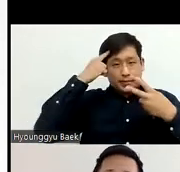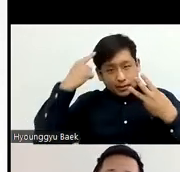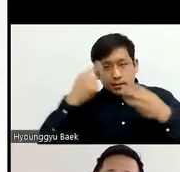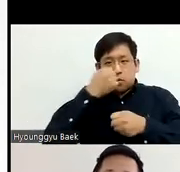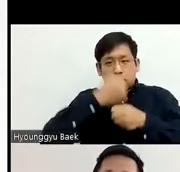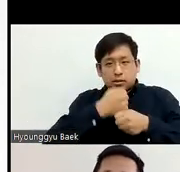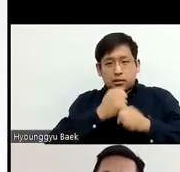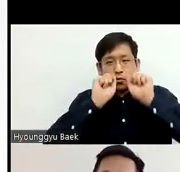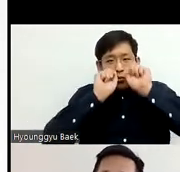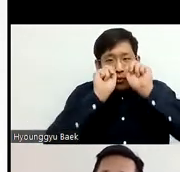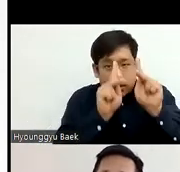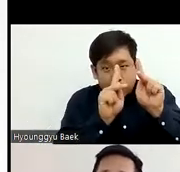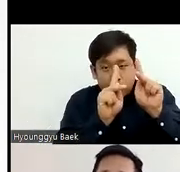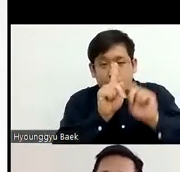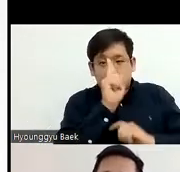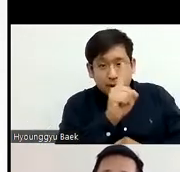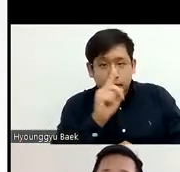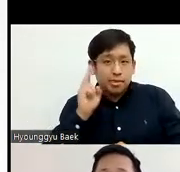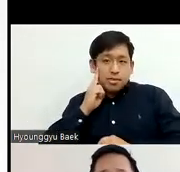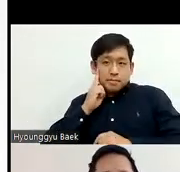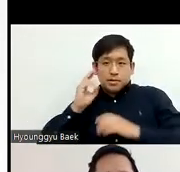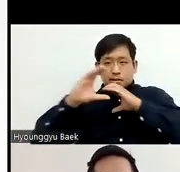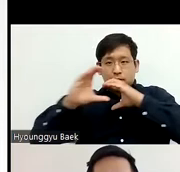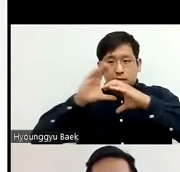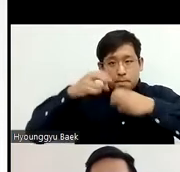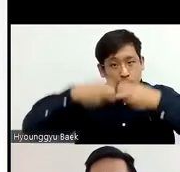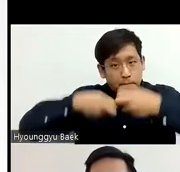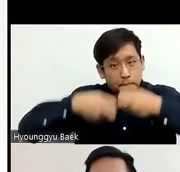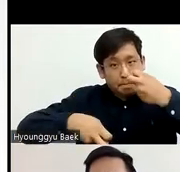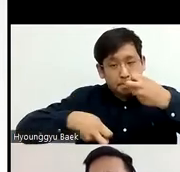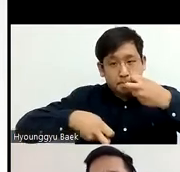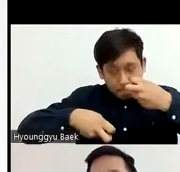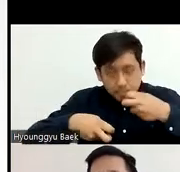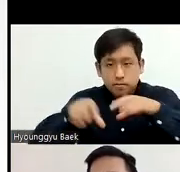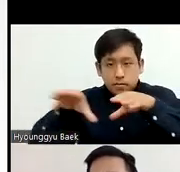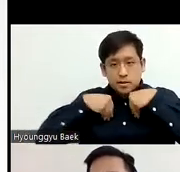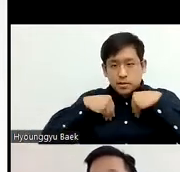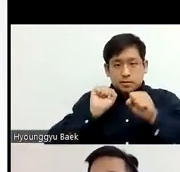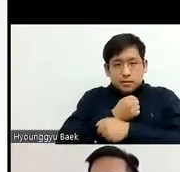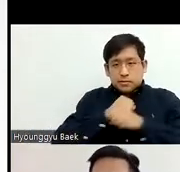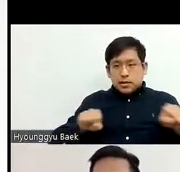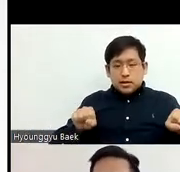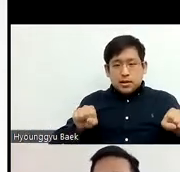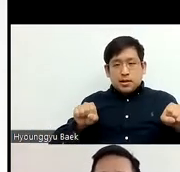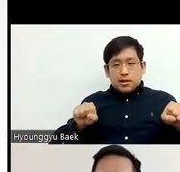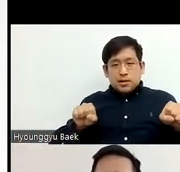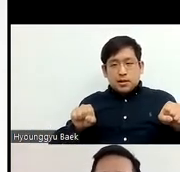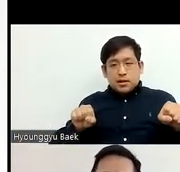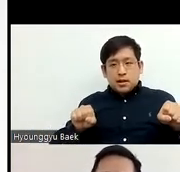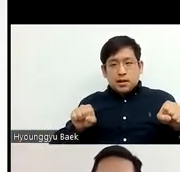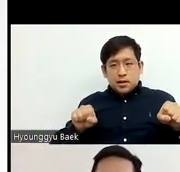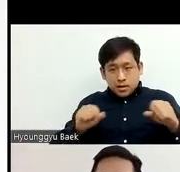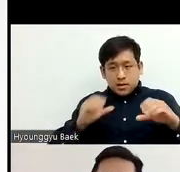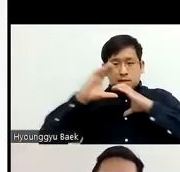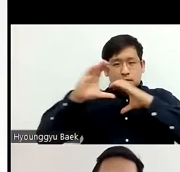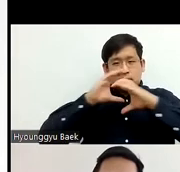see whether you're a blind person, those who are in wheelchair, opportunities are much lesser. Similarly, for the